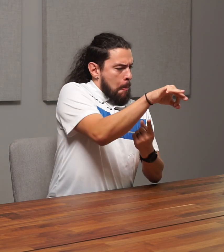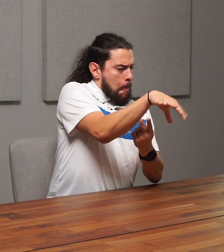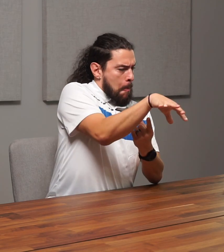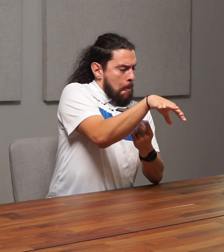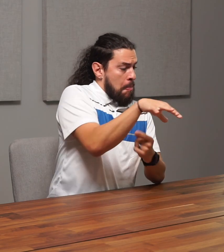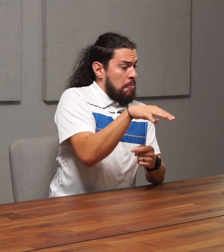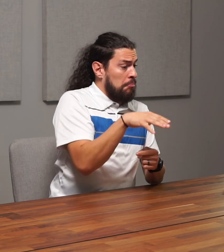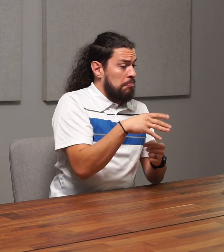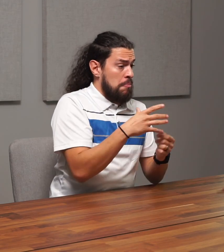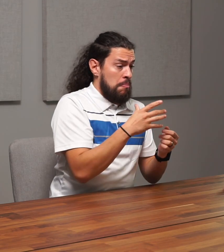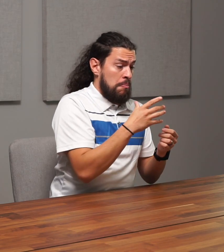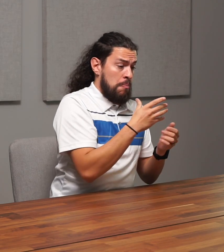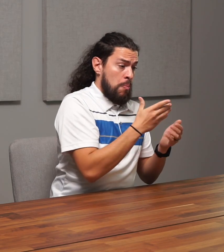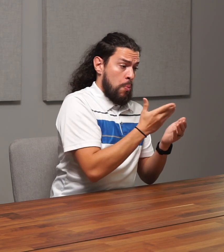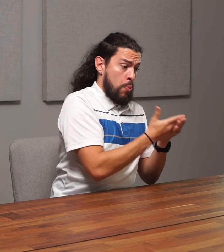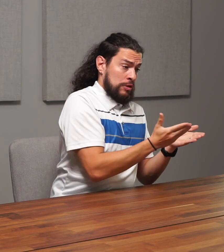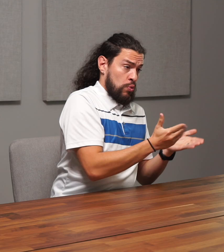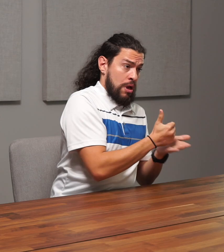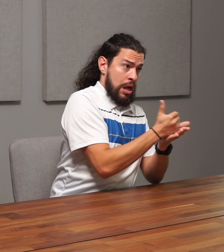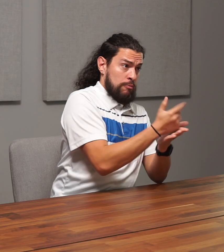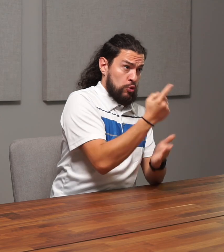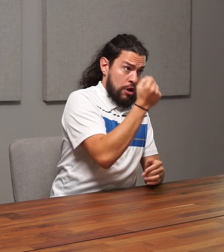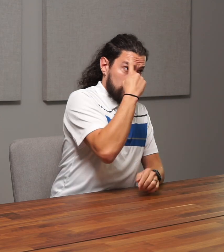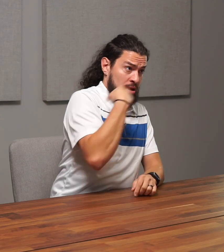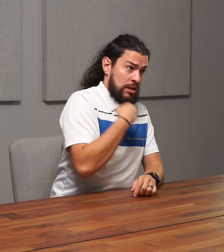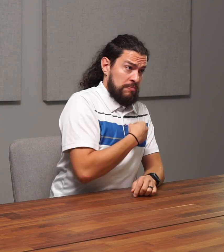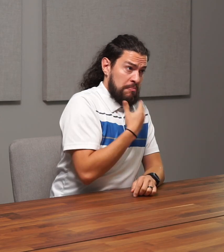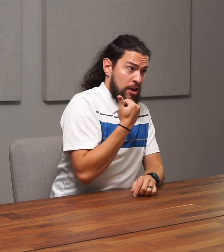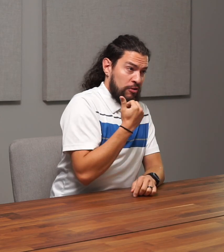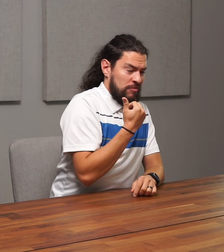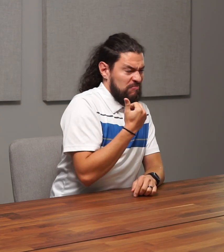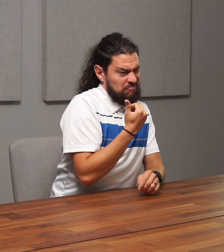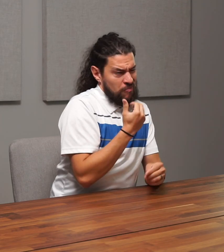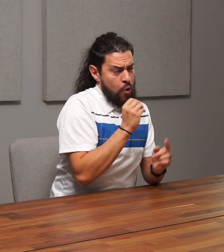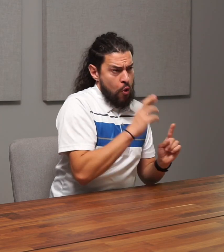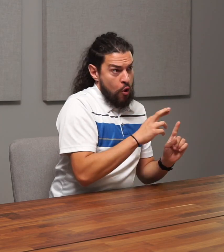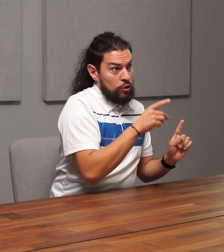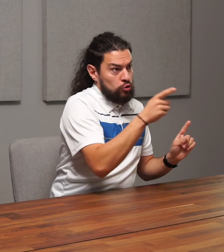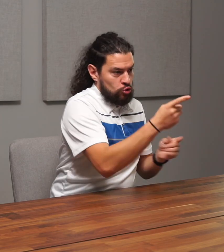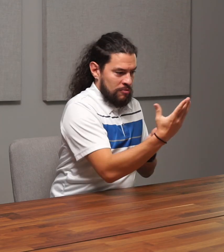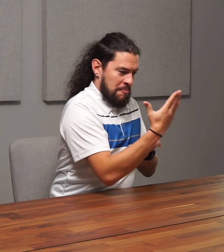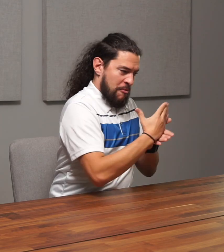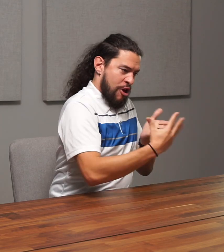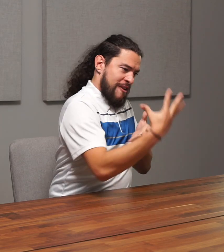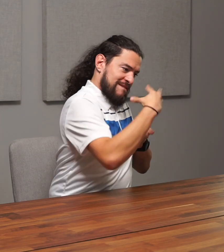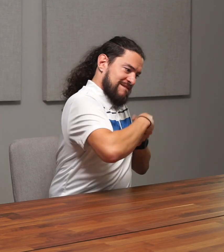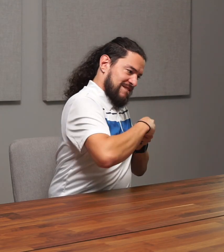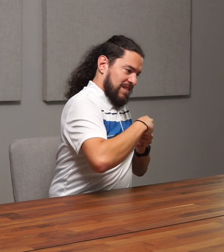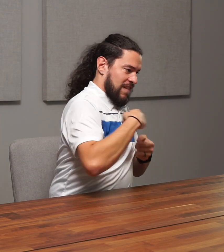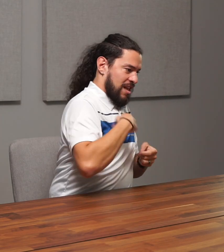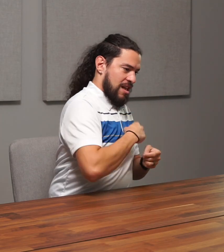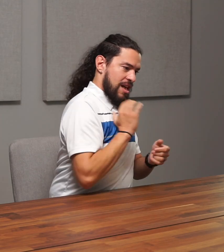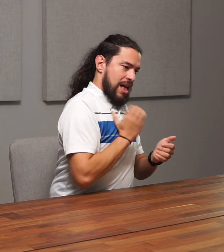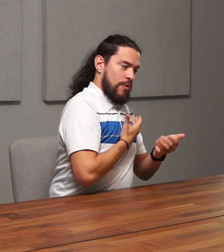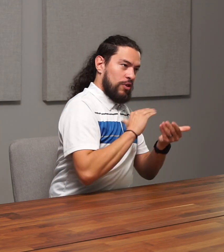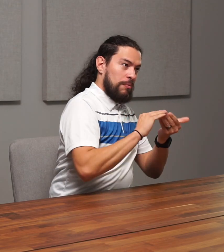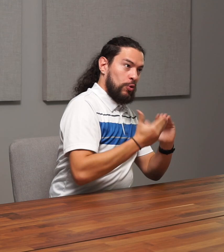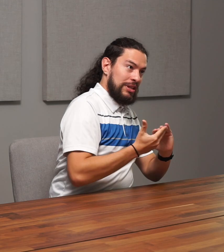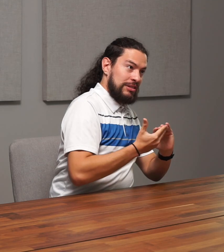some in the future but one thing that I just wanted to challenge you on do you think resources would really help